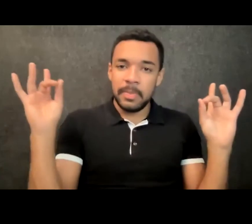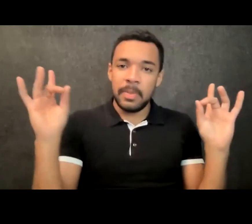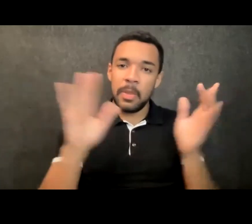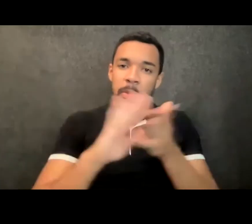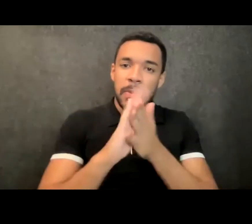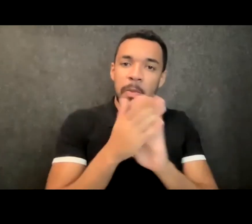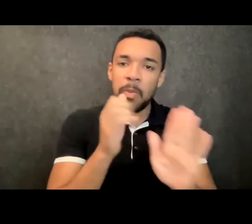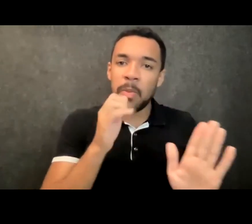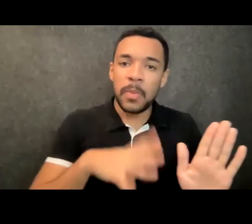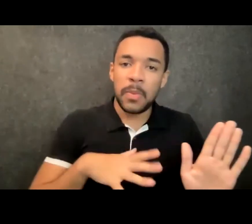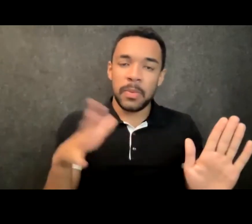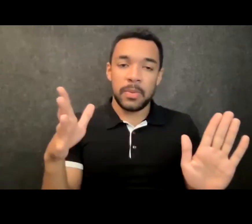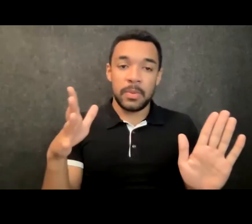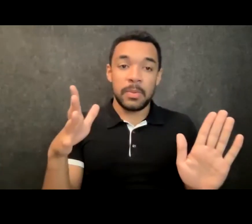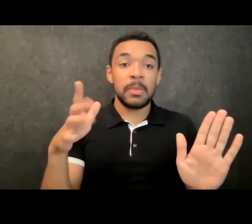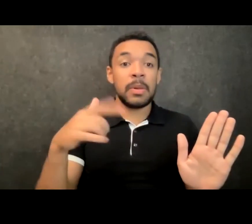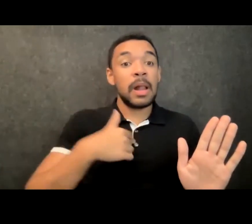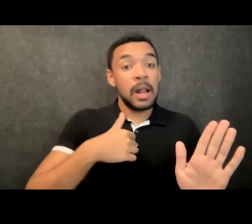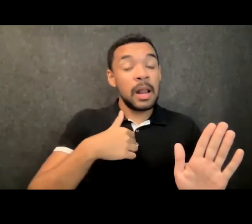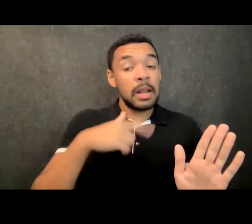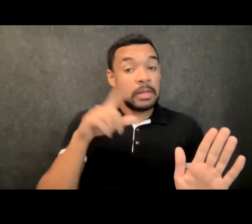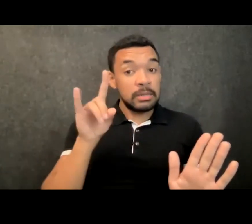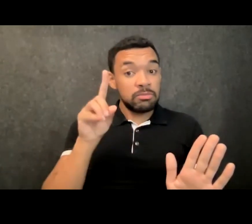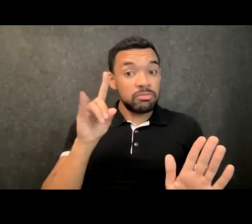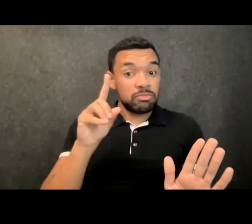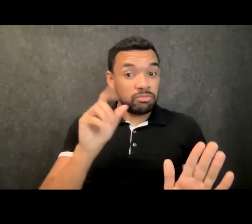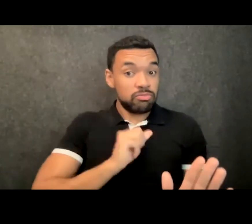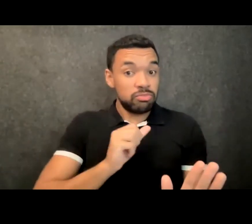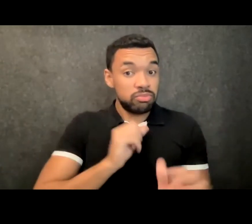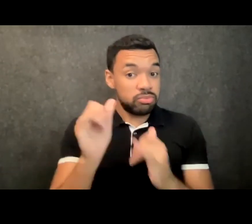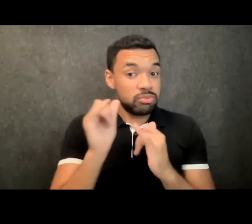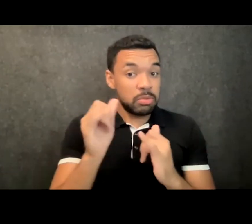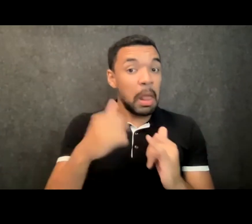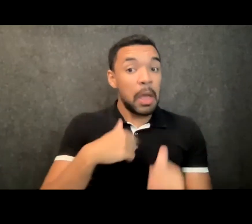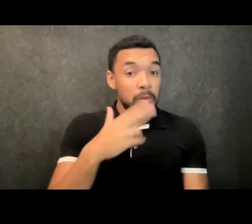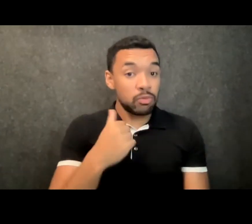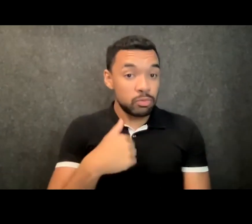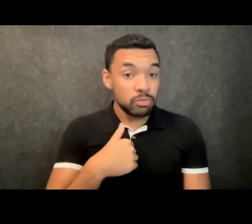those. I was cute. So this is about that.